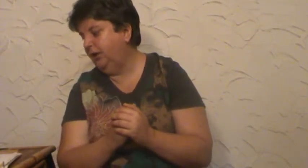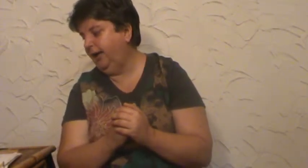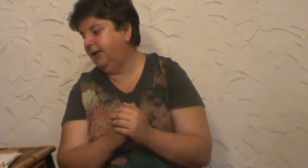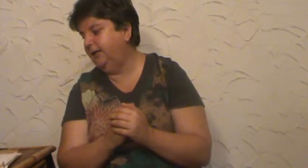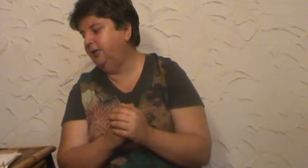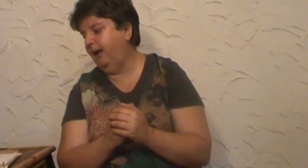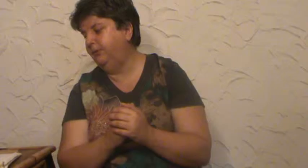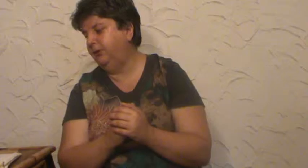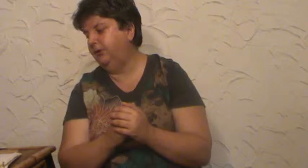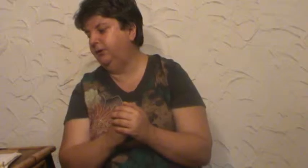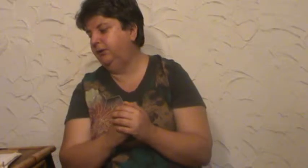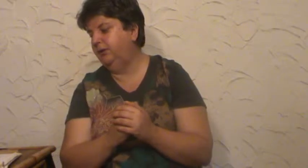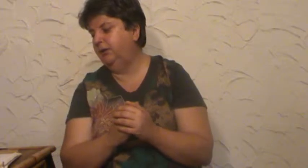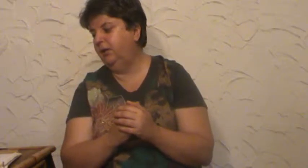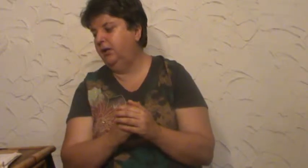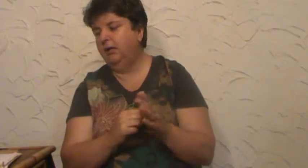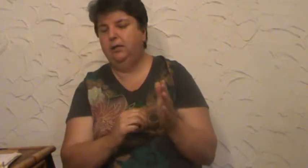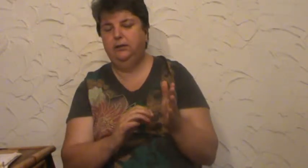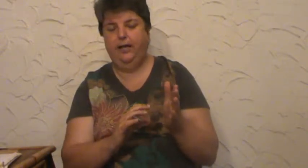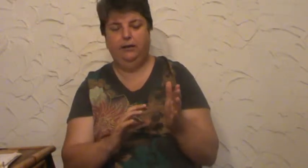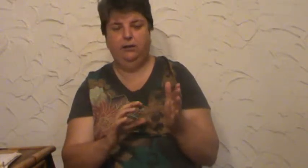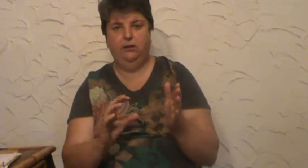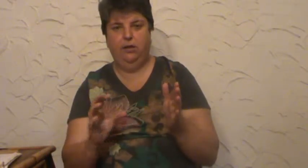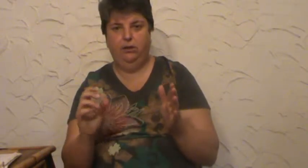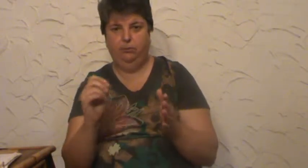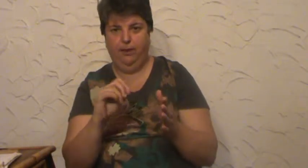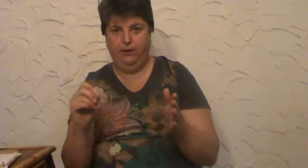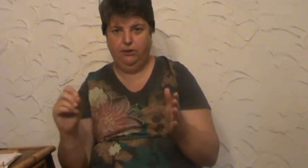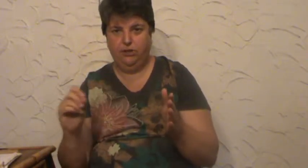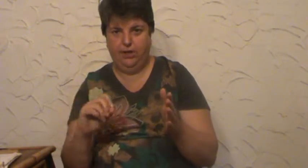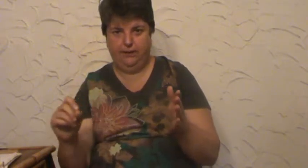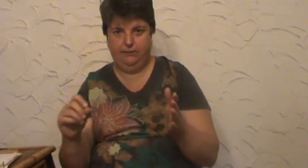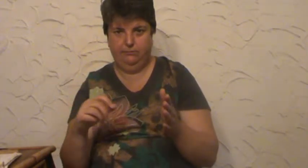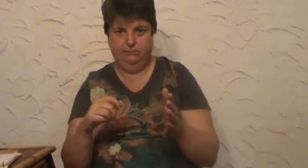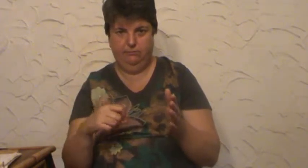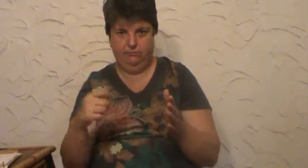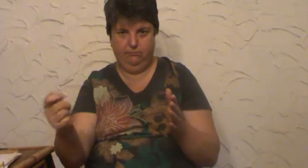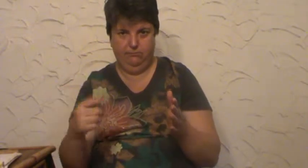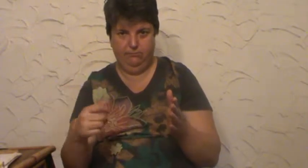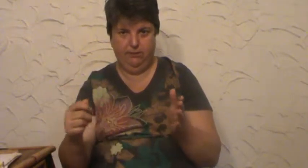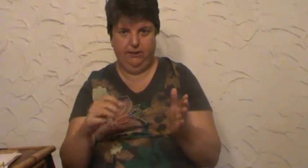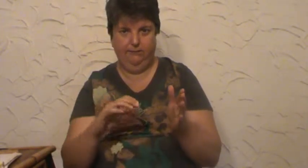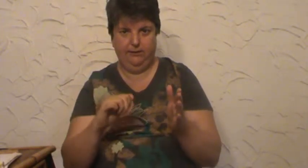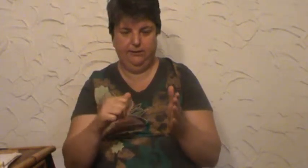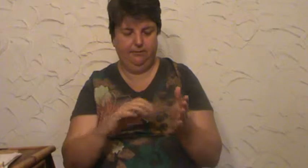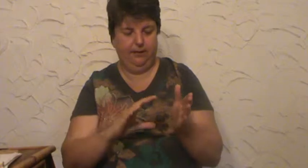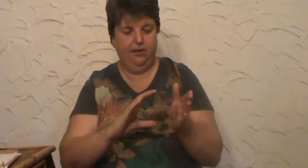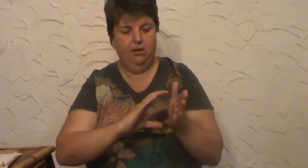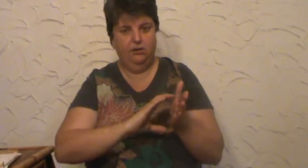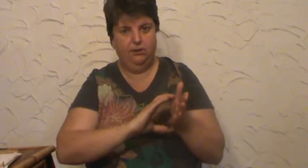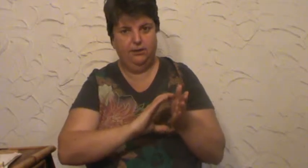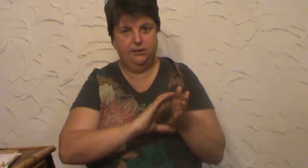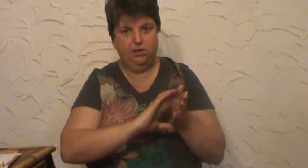Check and chapter, like you're writing out a check to give to somebody. So this is